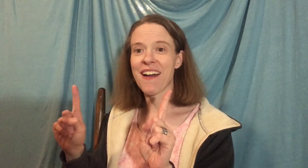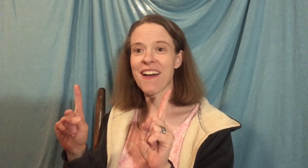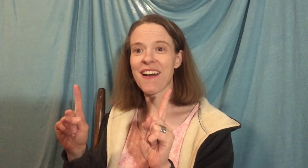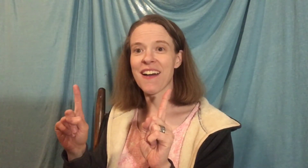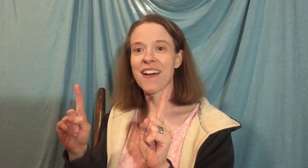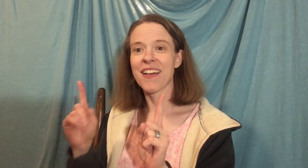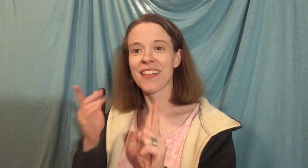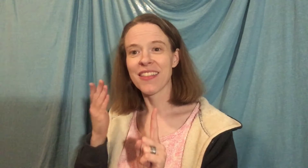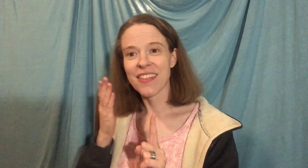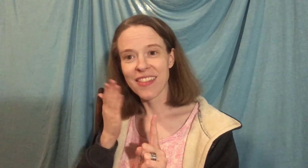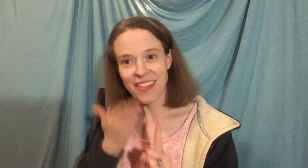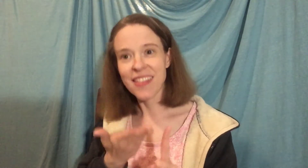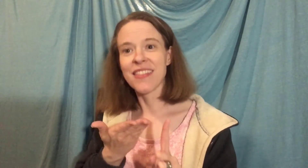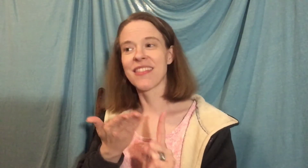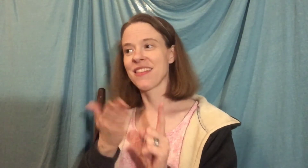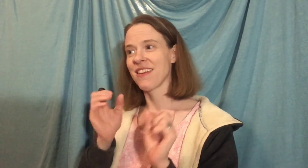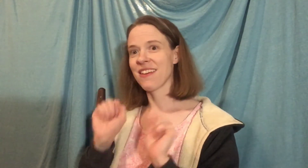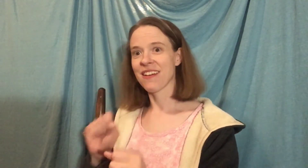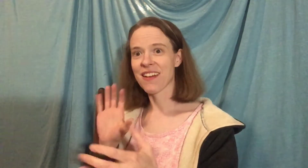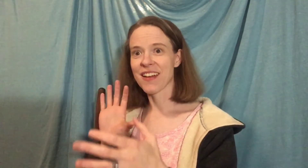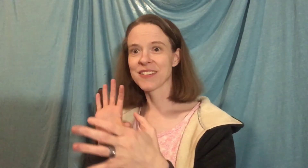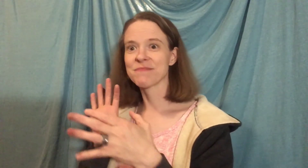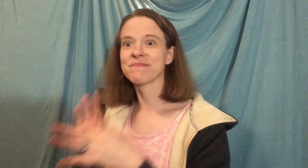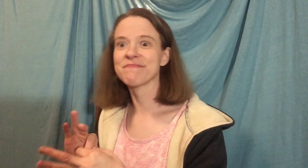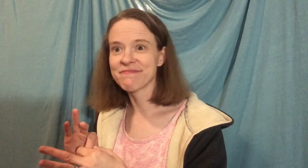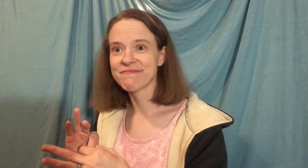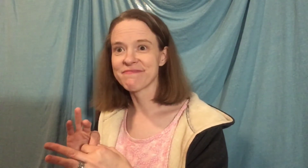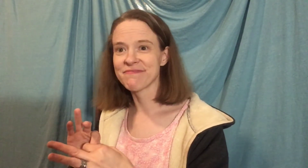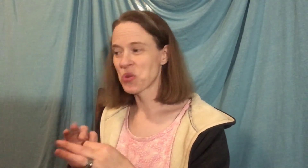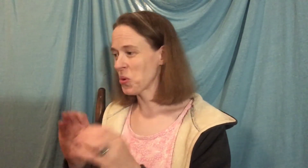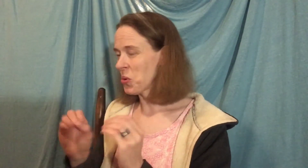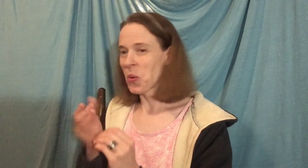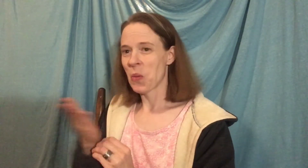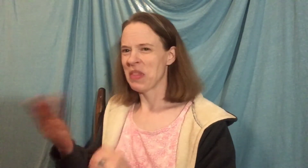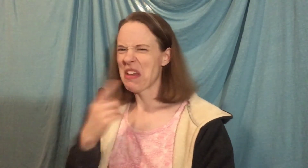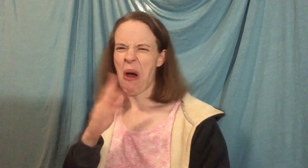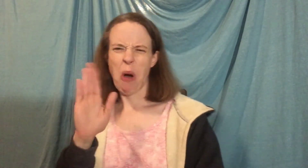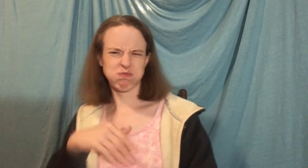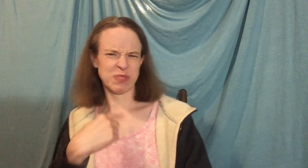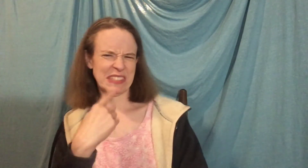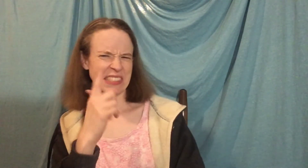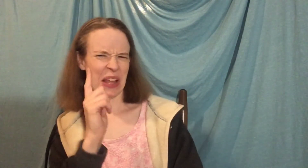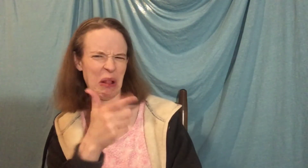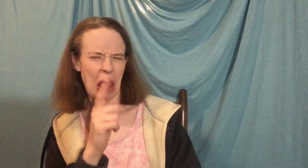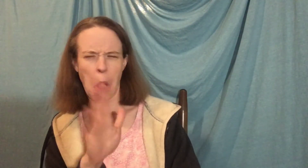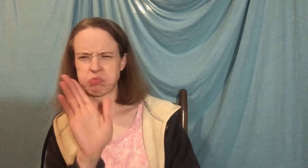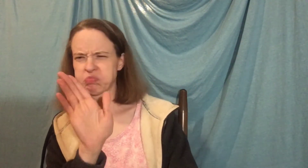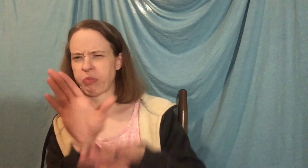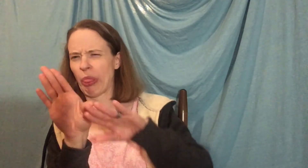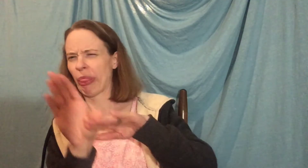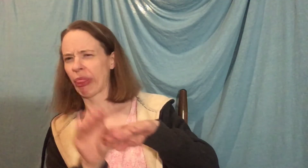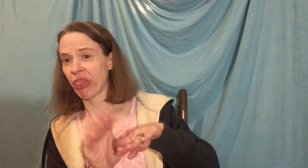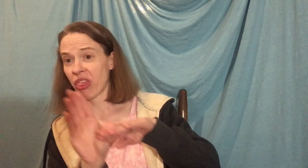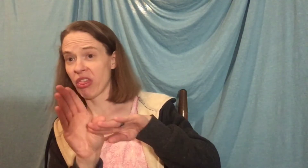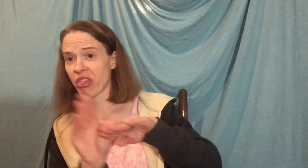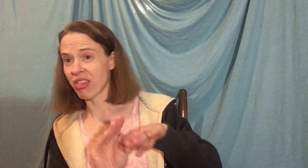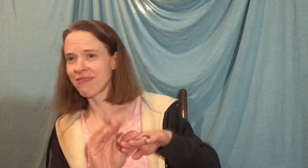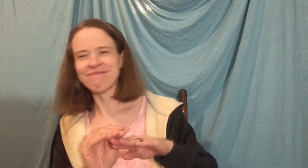that finally they can connect, and there's no one there who say, oh, I'll tell you later,